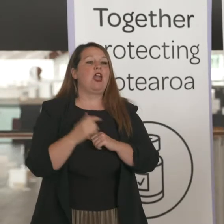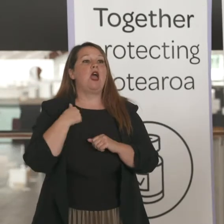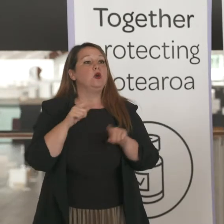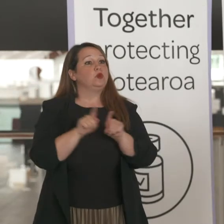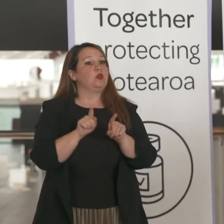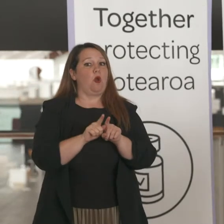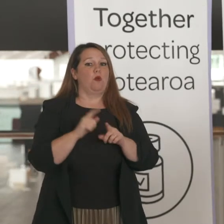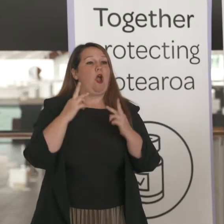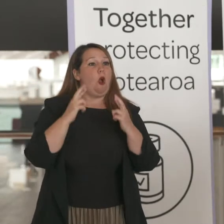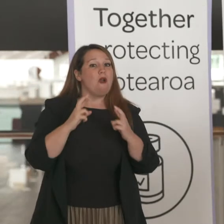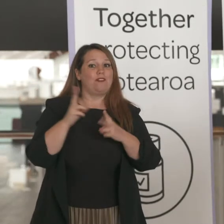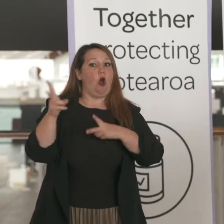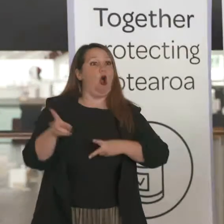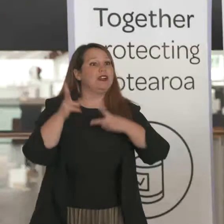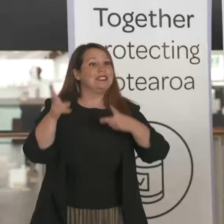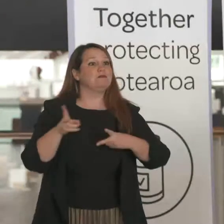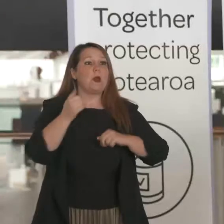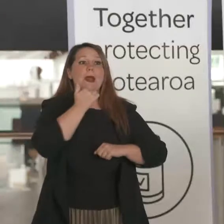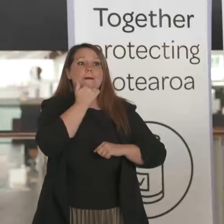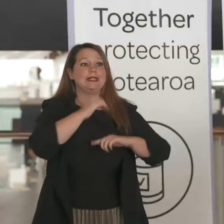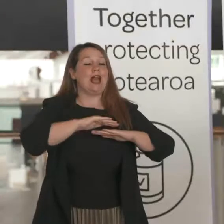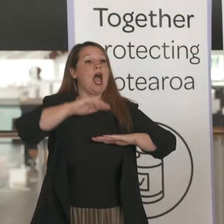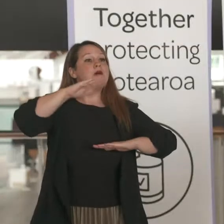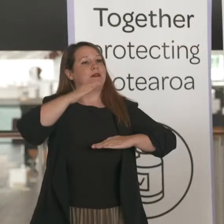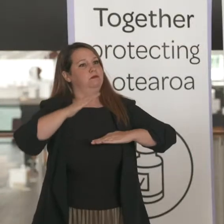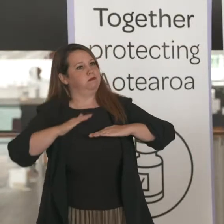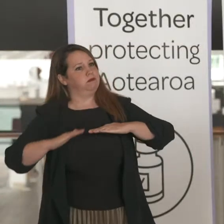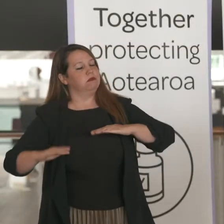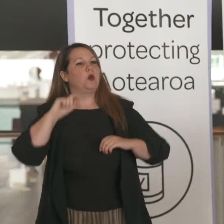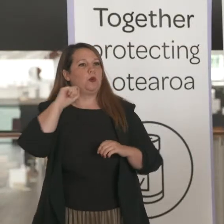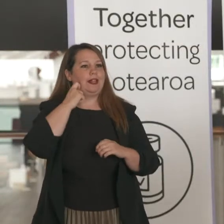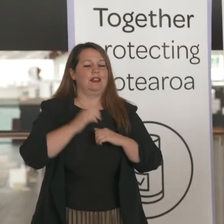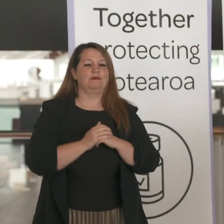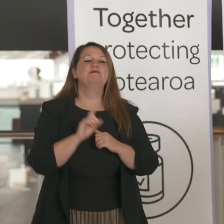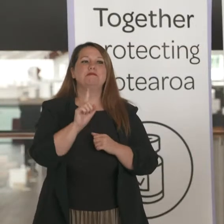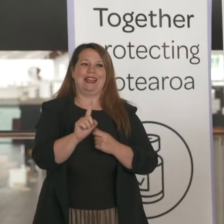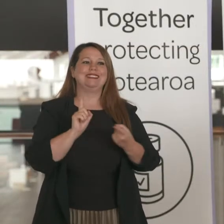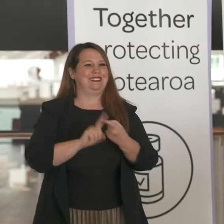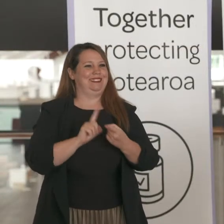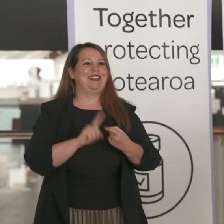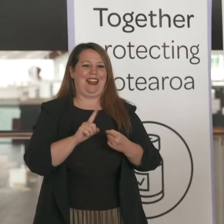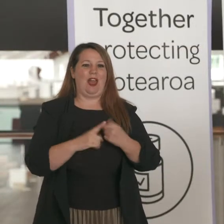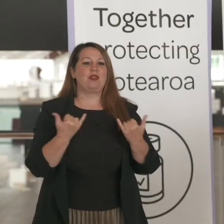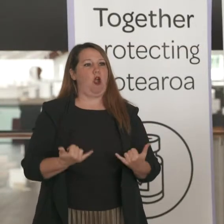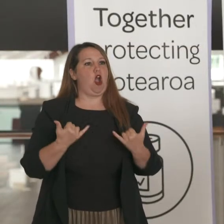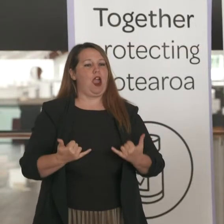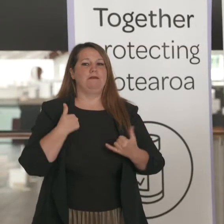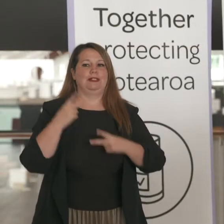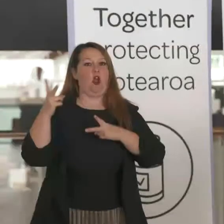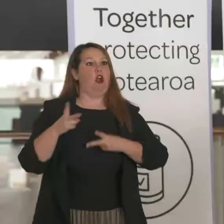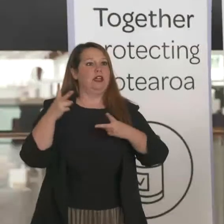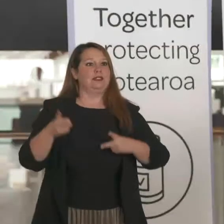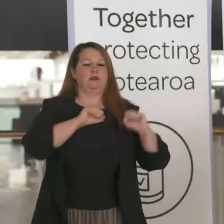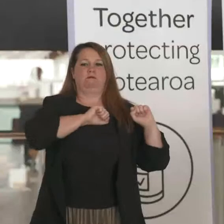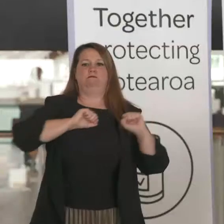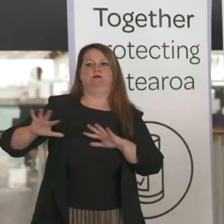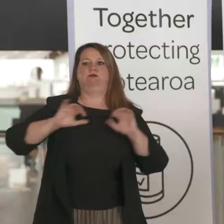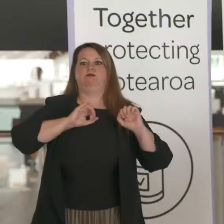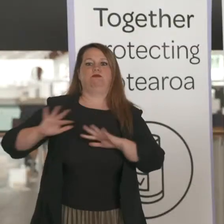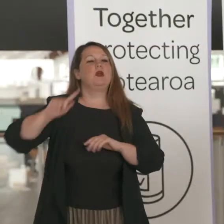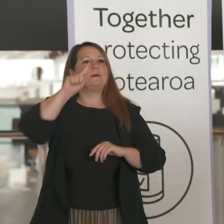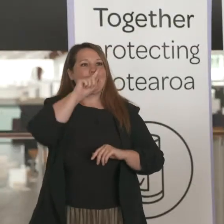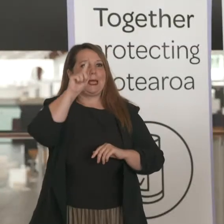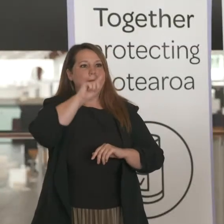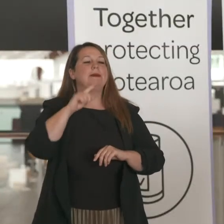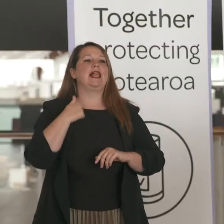hospitalisation numbers. We are, however, continuing to see high numbers of people presenting in our hospitals with severe